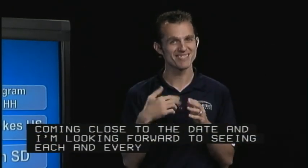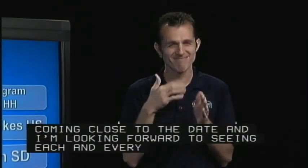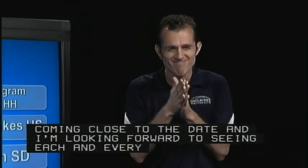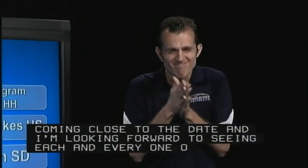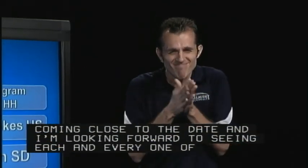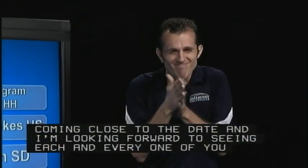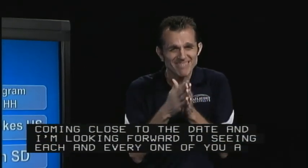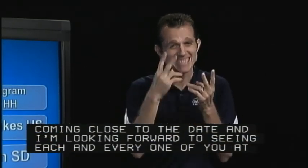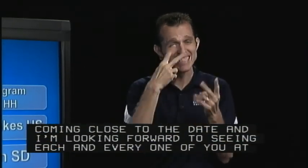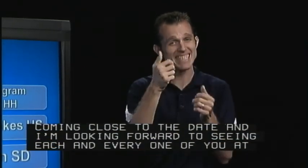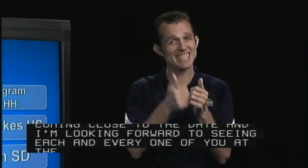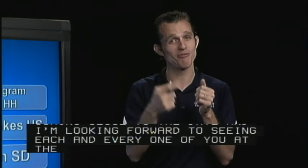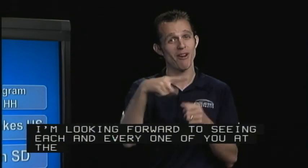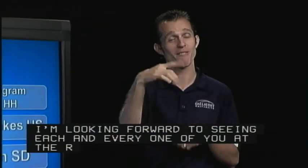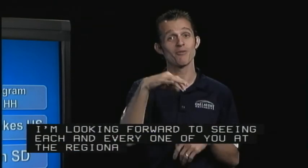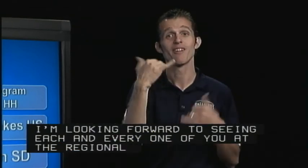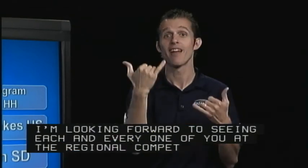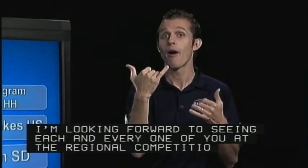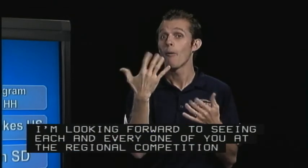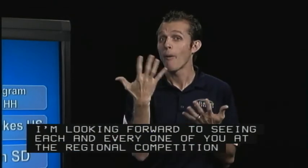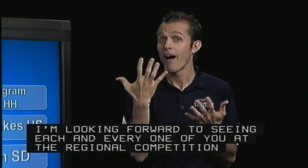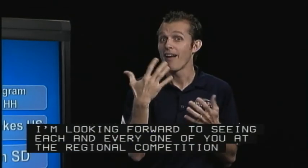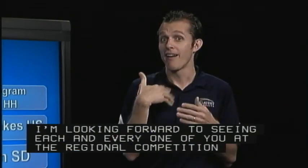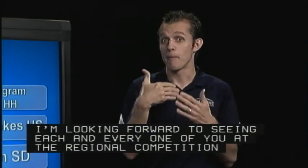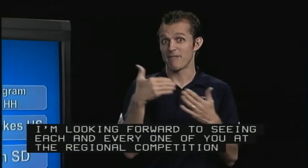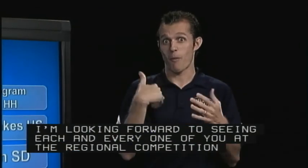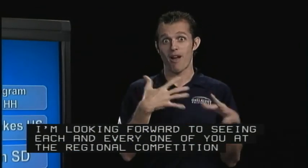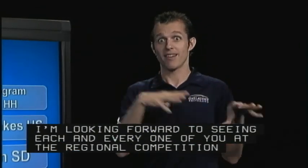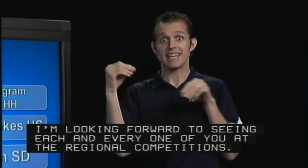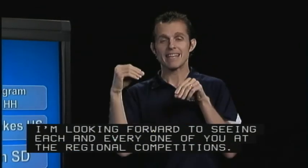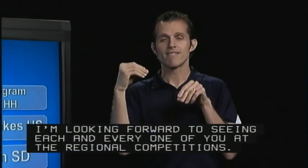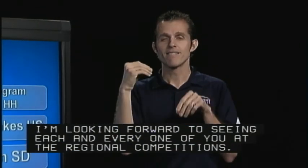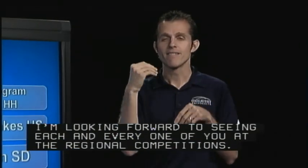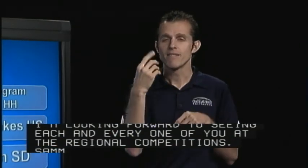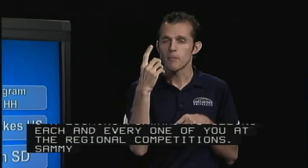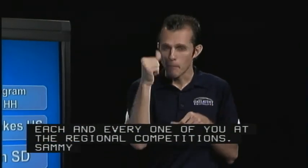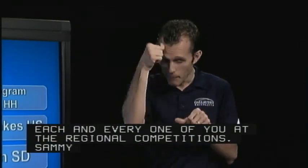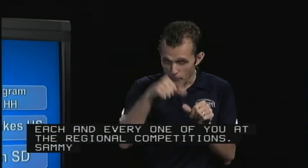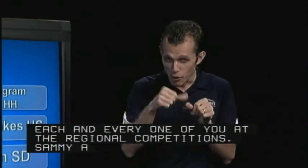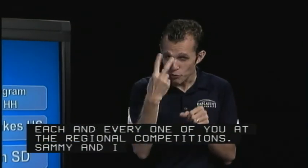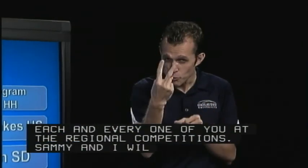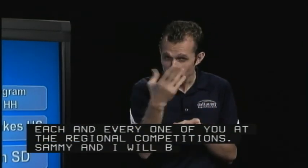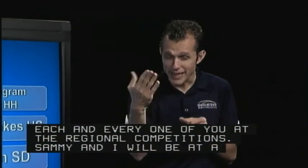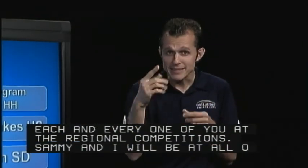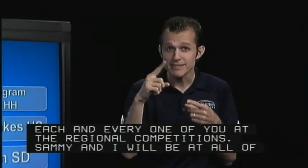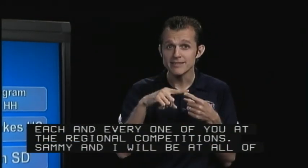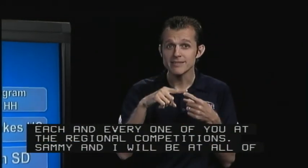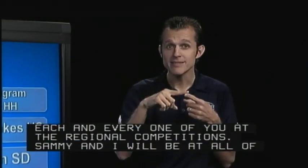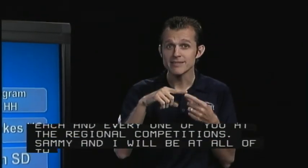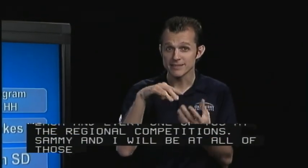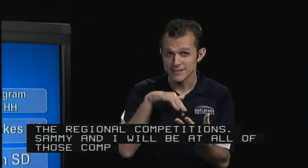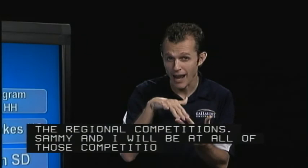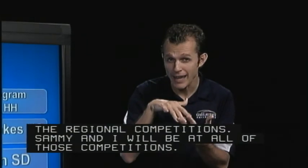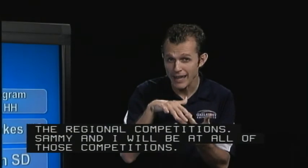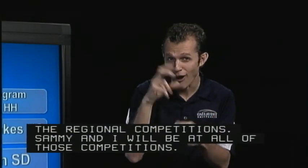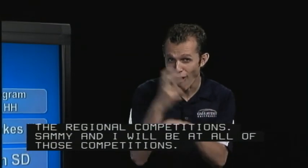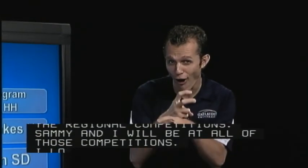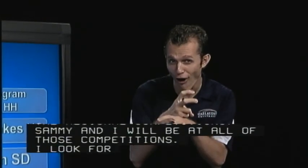and I will be at all of those competitions. Look forward to seeing you. And before I leave, just remember, please, 2 things: to